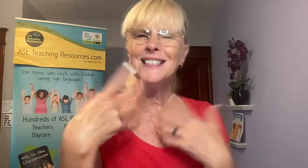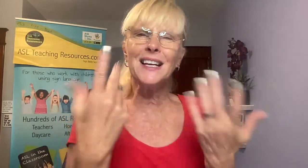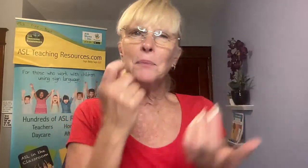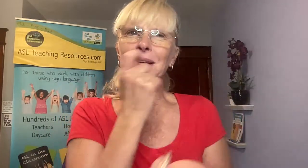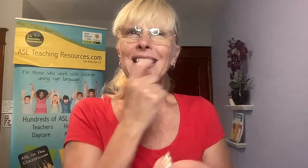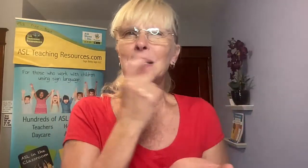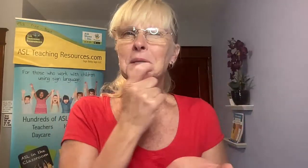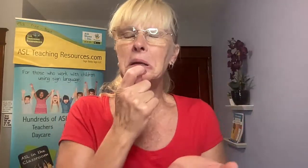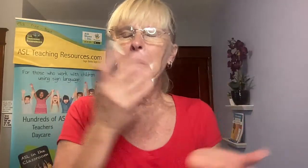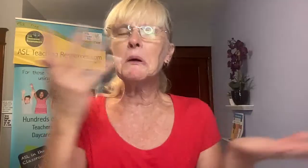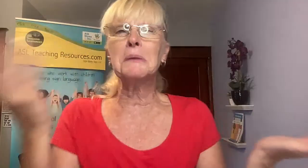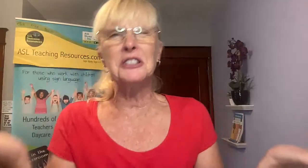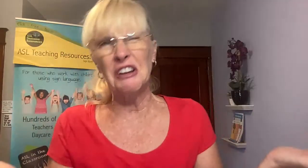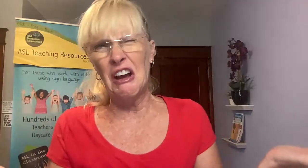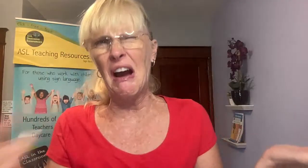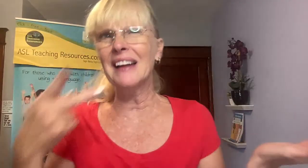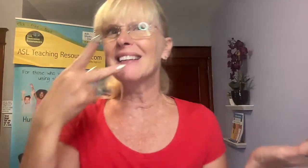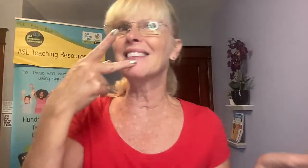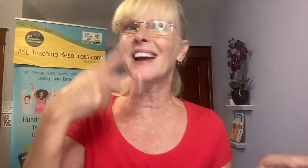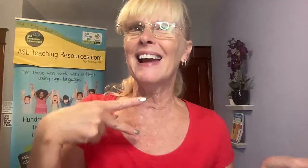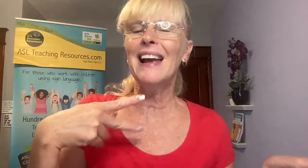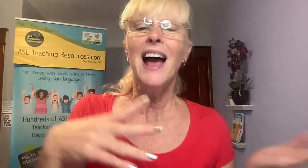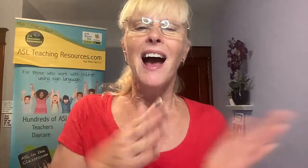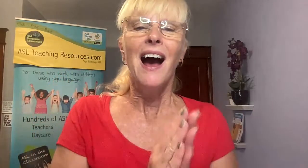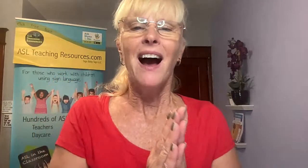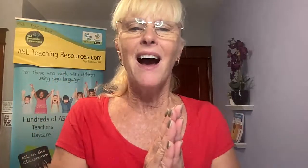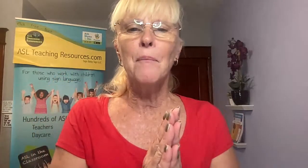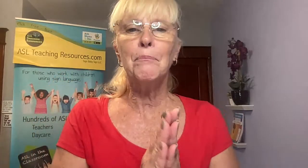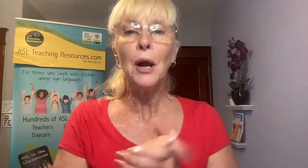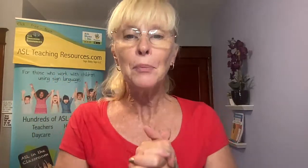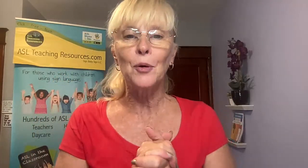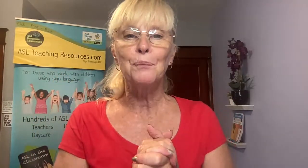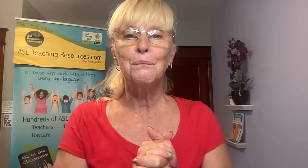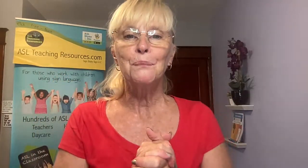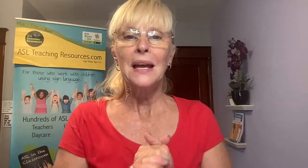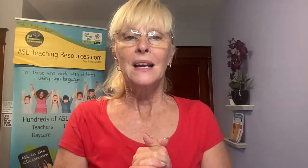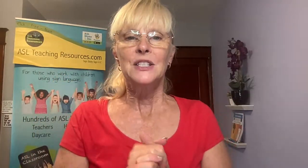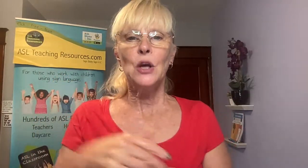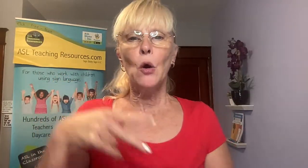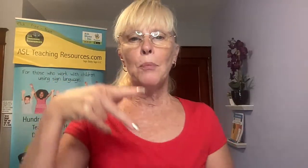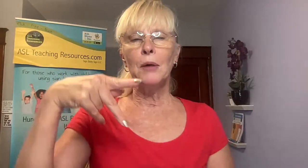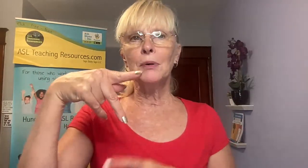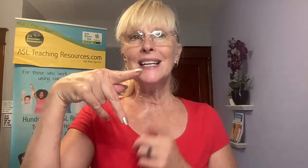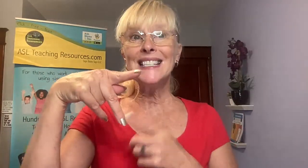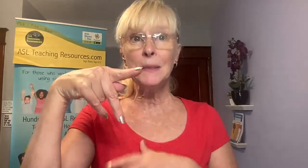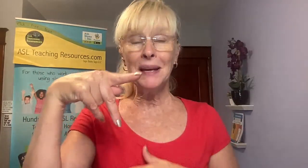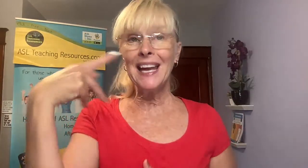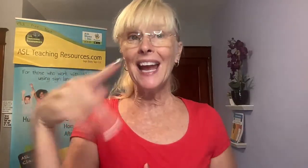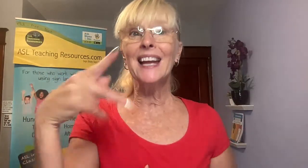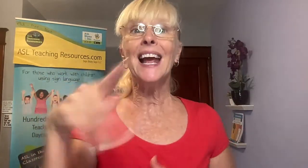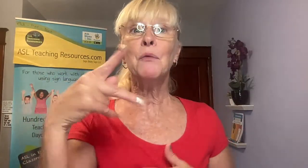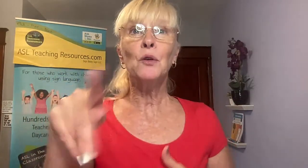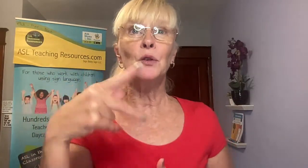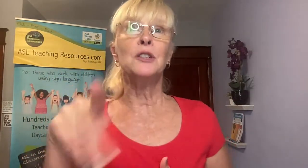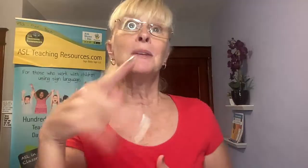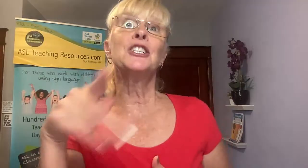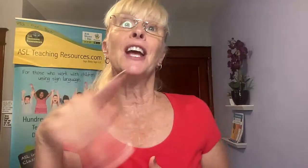like you're putting lipstick on, but you're not, okay? Purple. So purple is the P hand, and we're going to be shaking